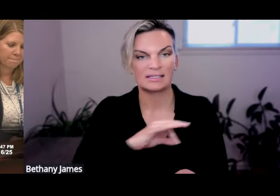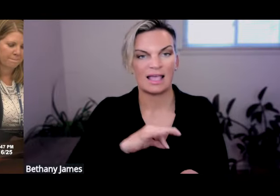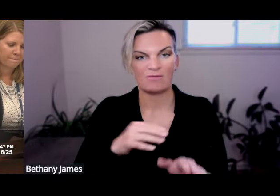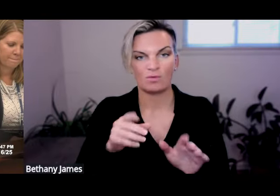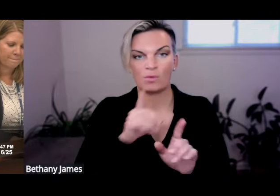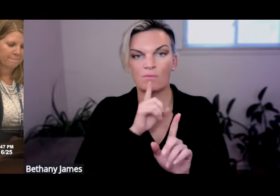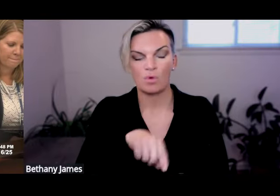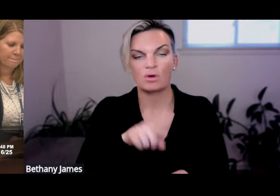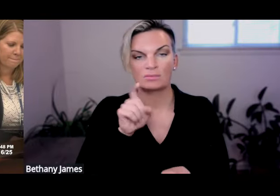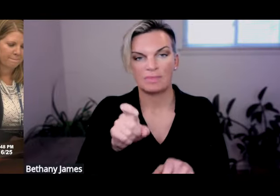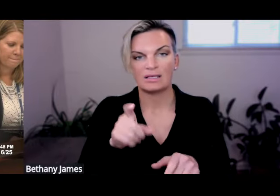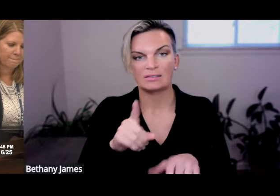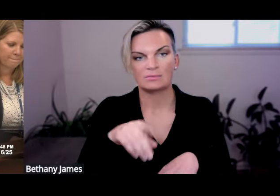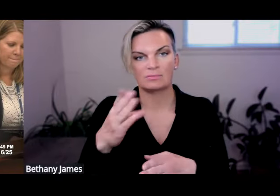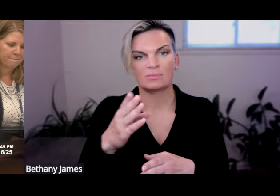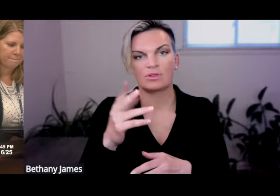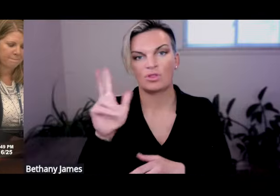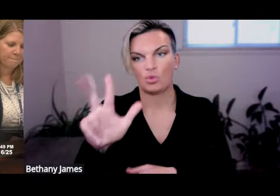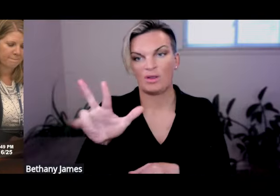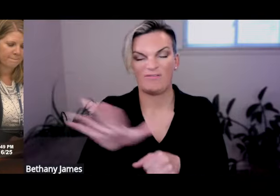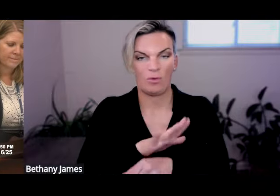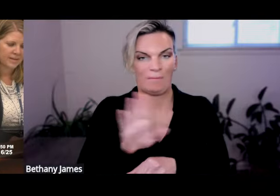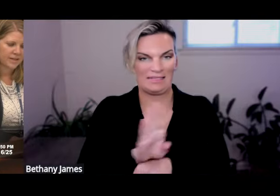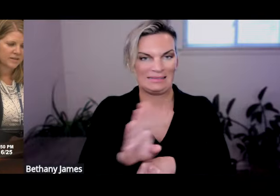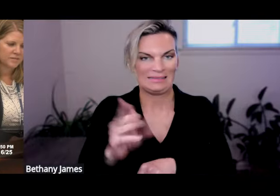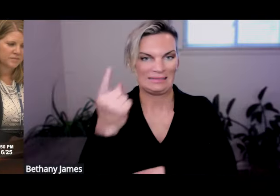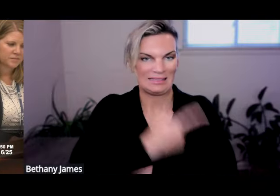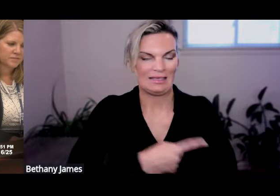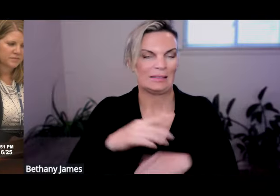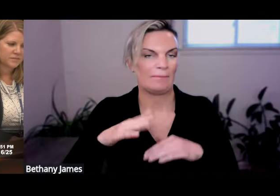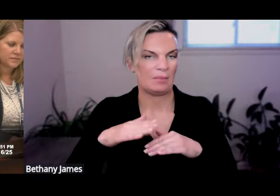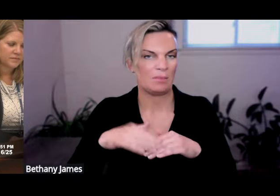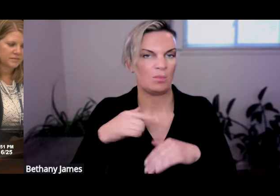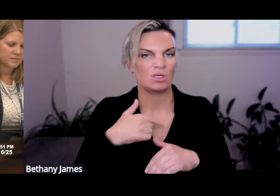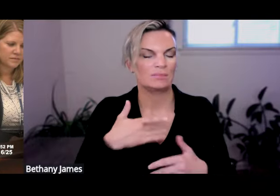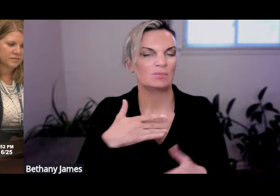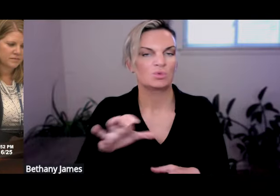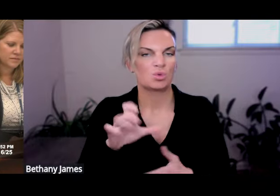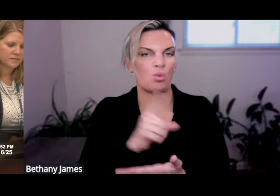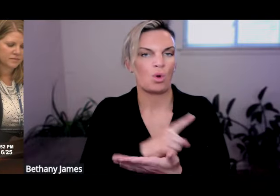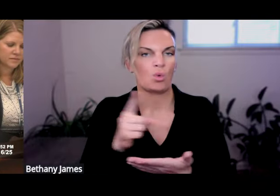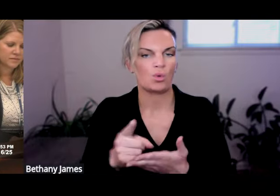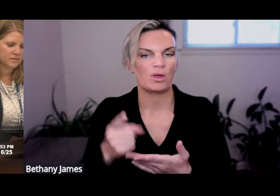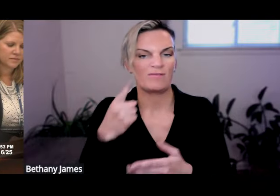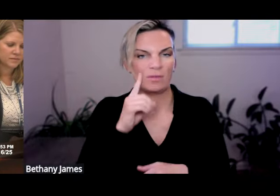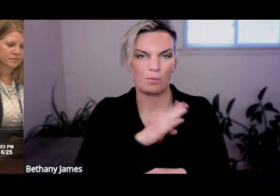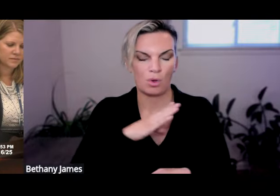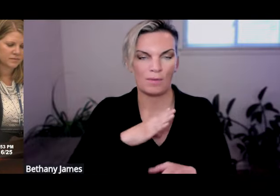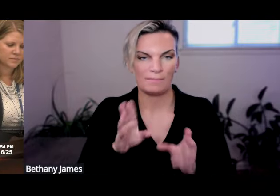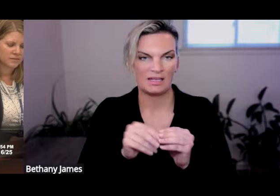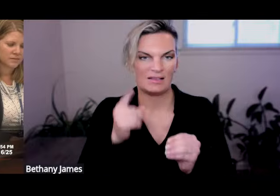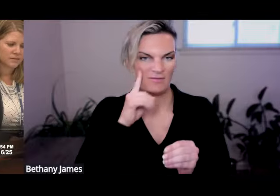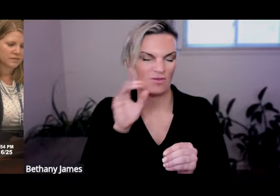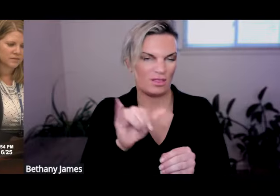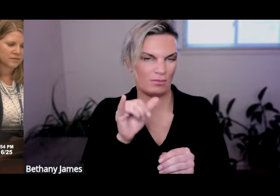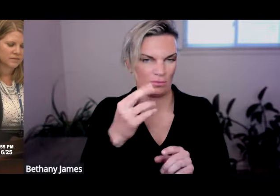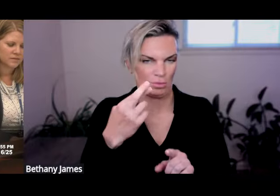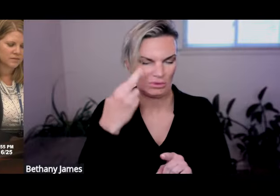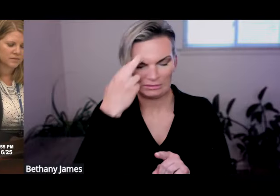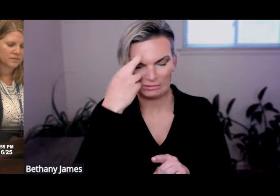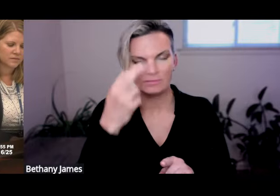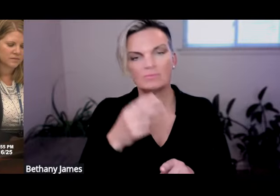be posted 3 full business days at minimum. We usually do at least a week before the board meeting for that, for some of these reasons as well.